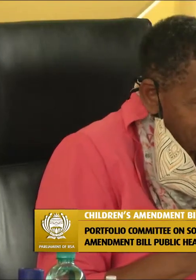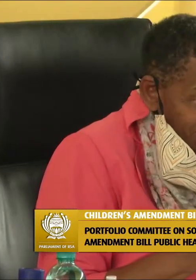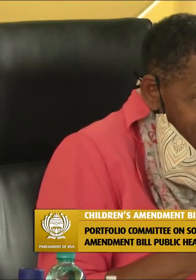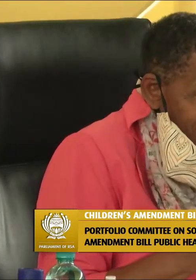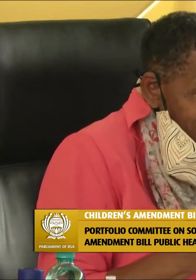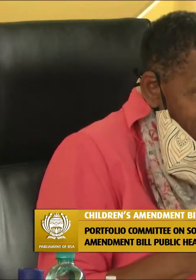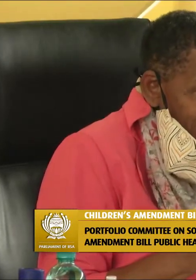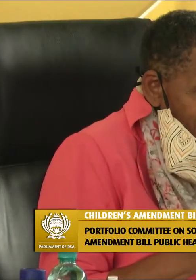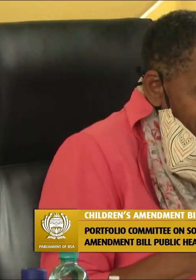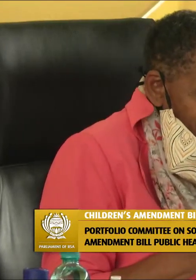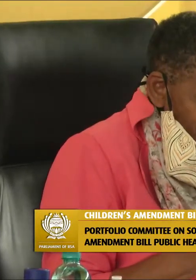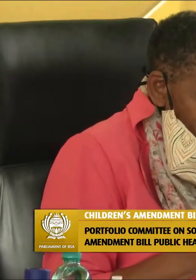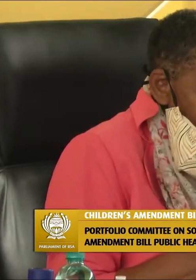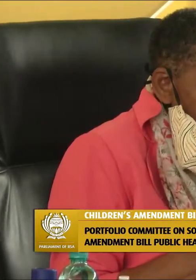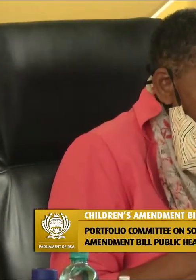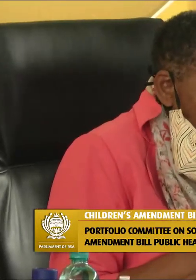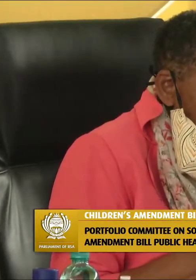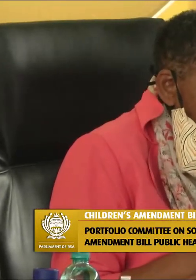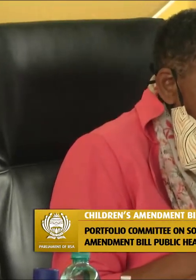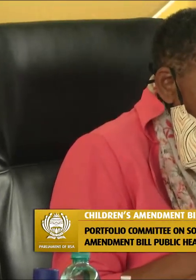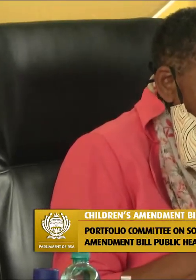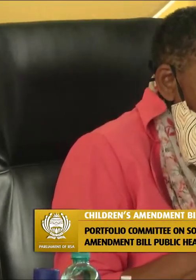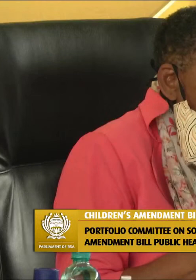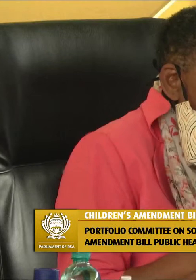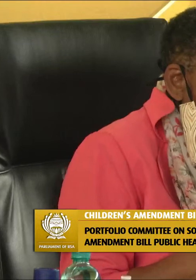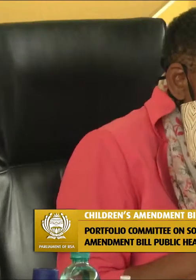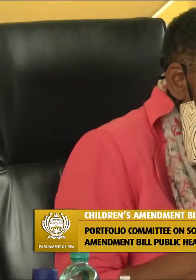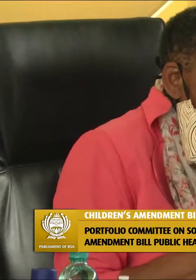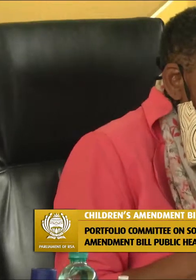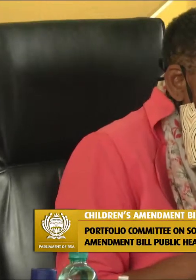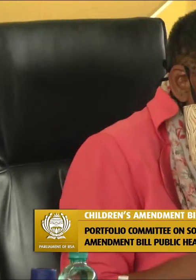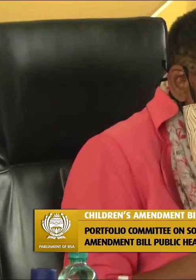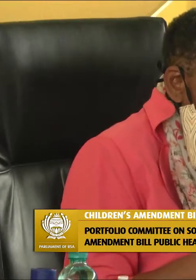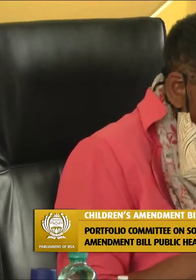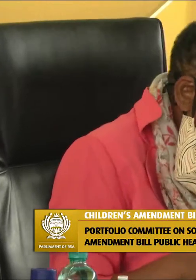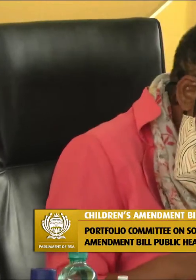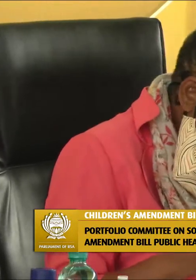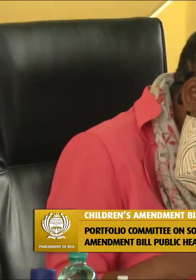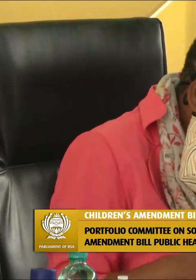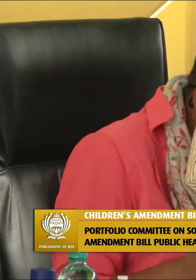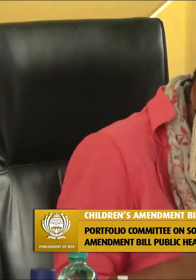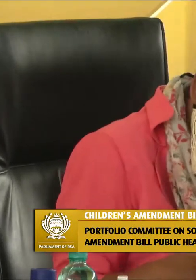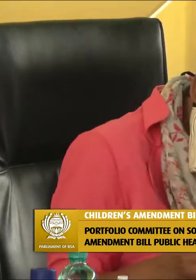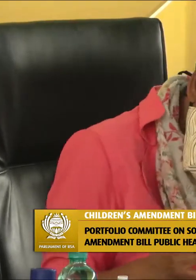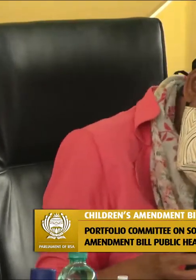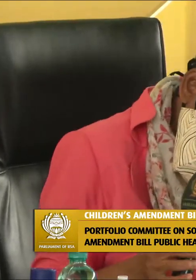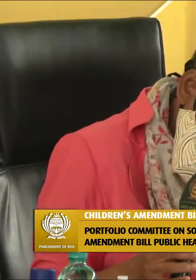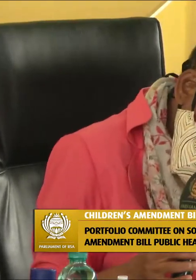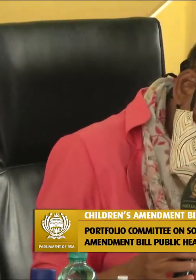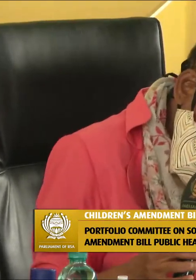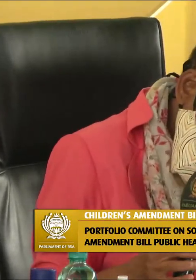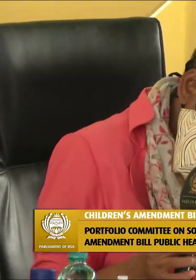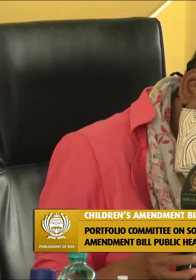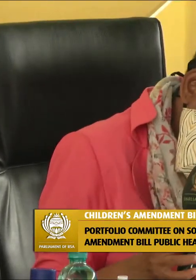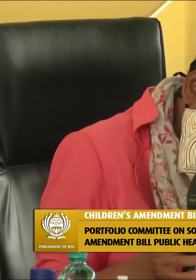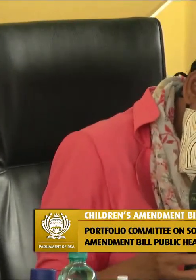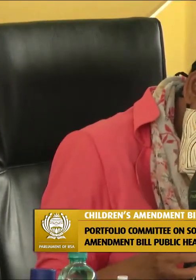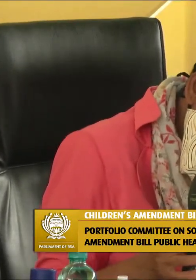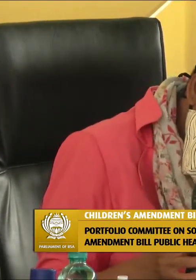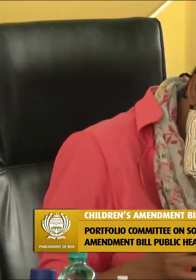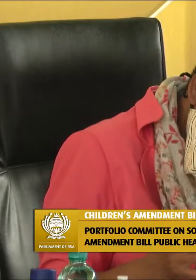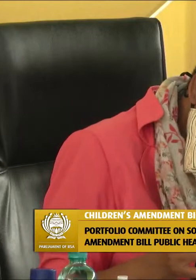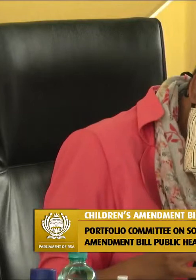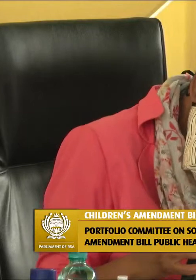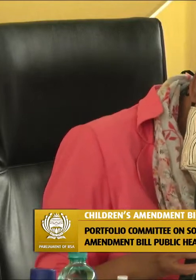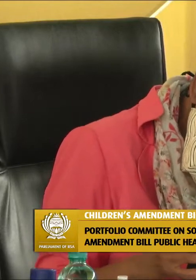zethu lezincanyana lezi zilidishayo ama ECDs. I also thank women, young women who